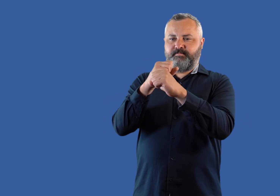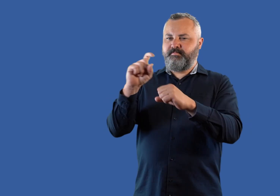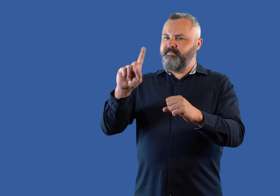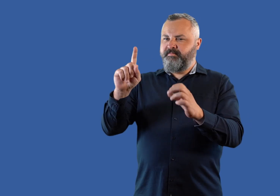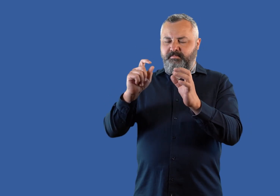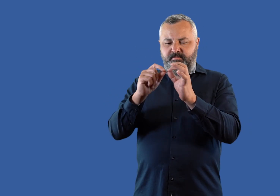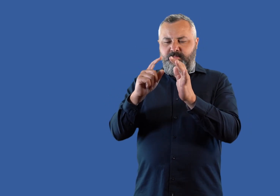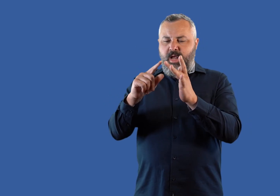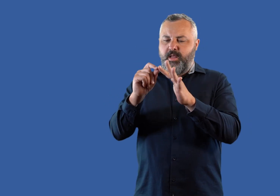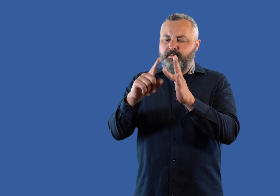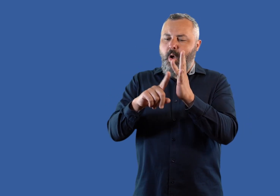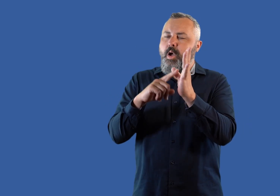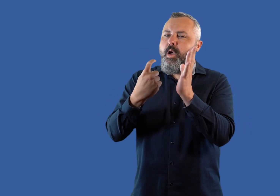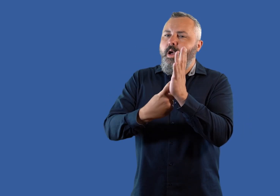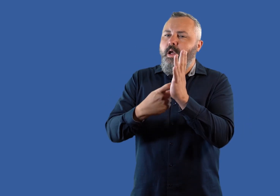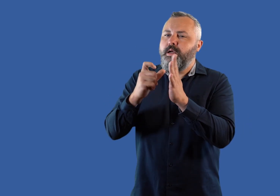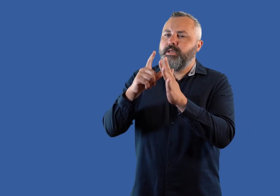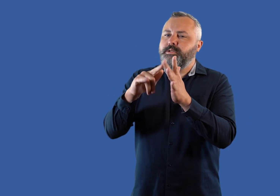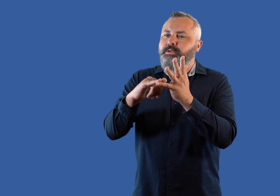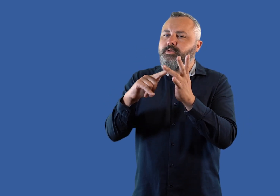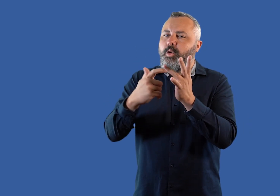briefly, what is bipolar disorder?